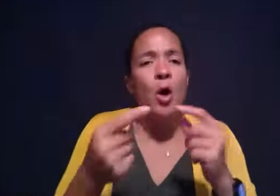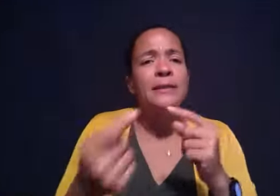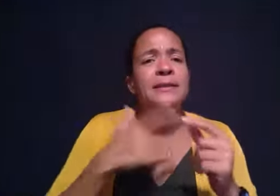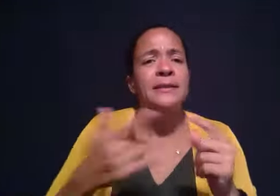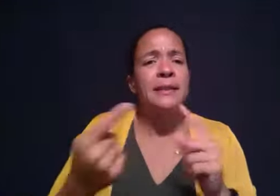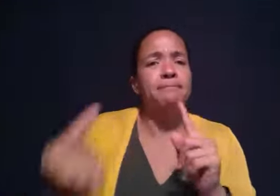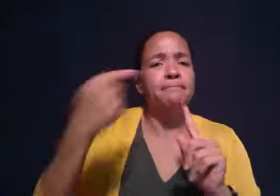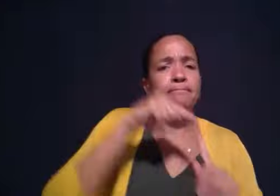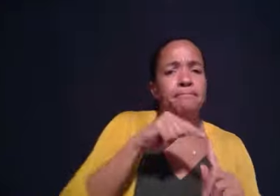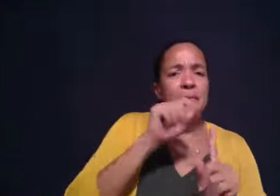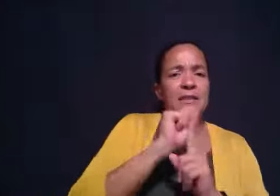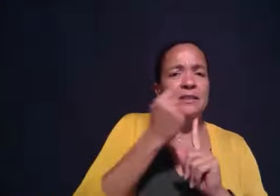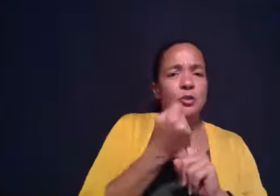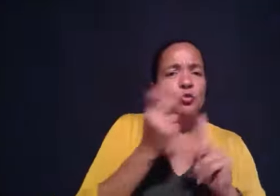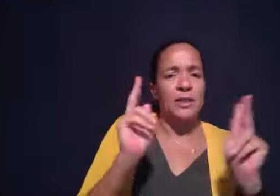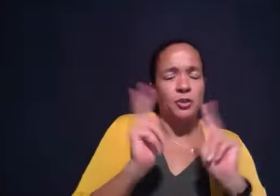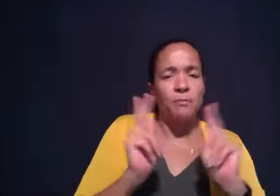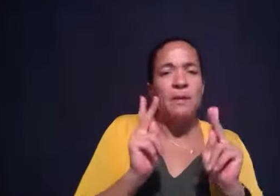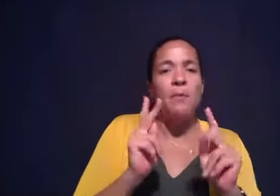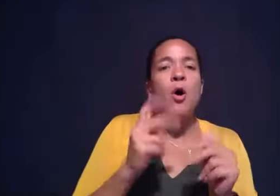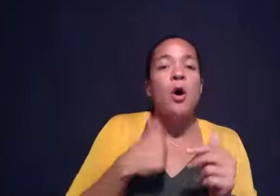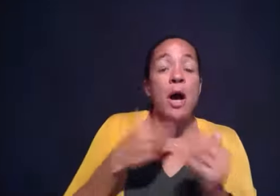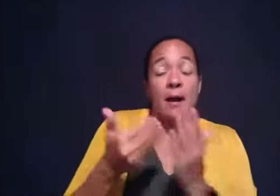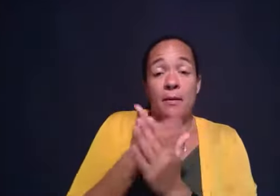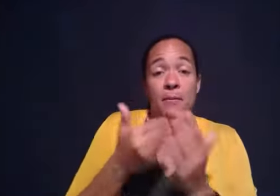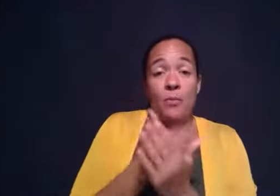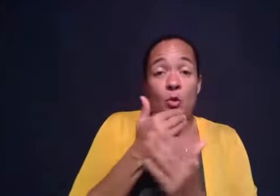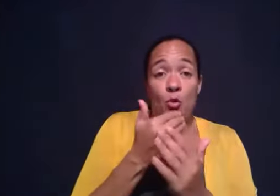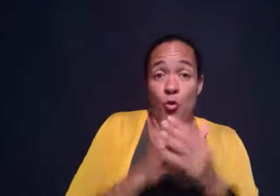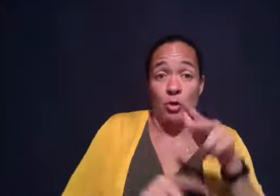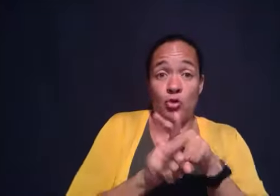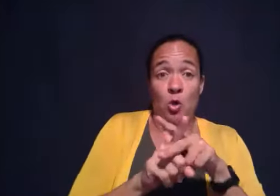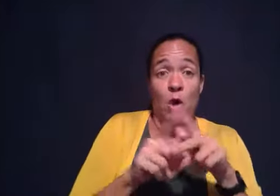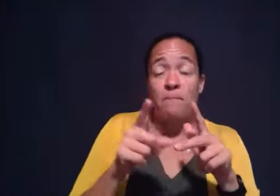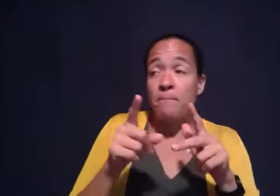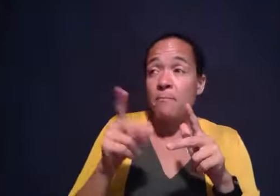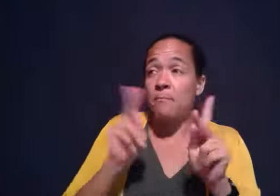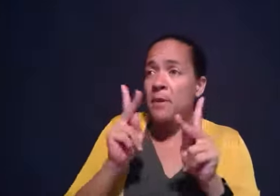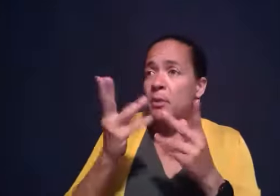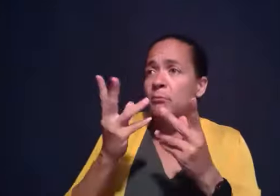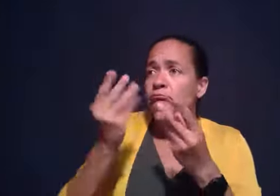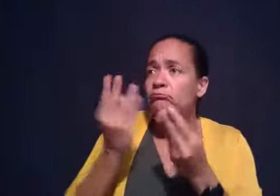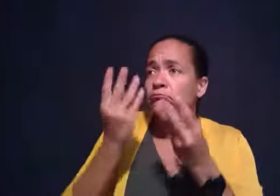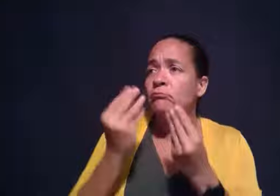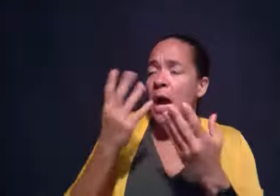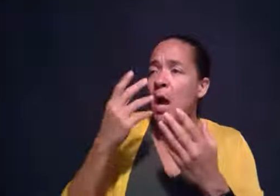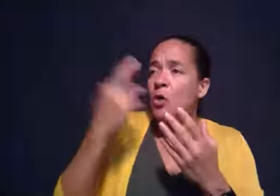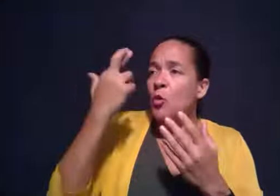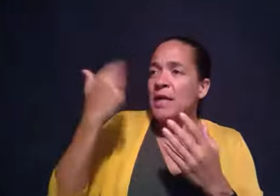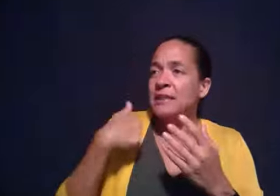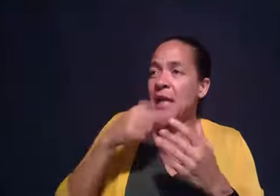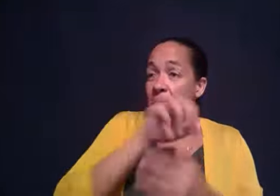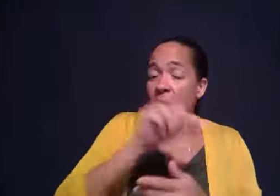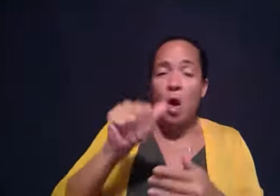what I heard is, these are the reasons I'm an alcoholic. And these are not the reasons I'm an alcoholic. Alcohol is